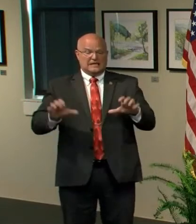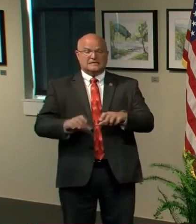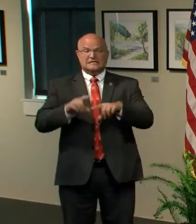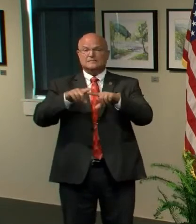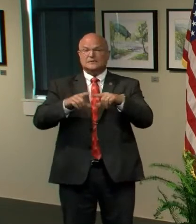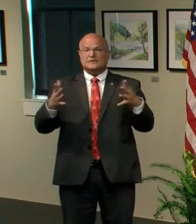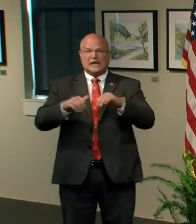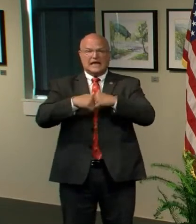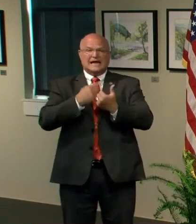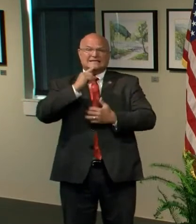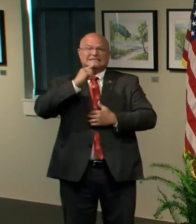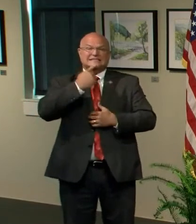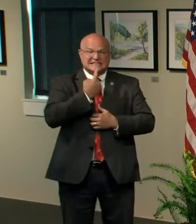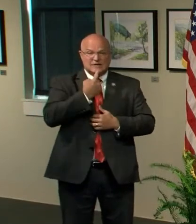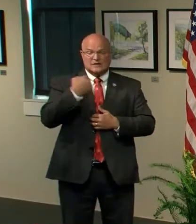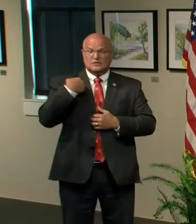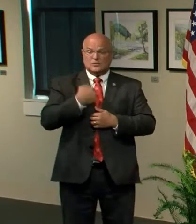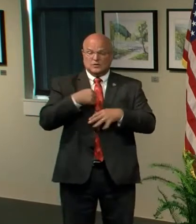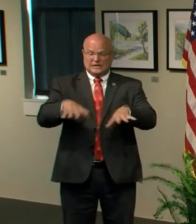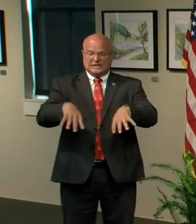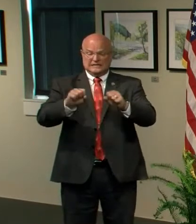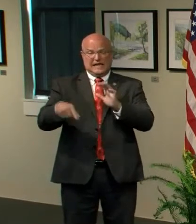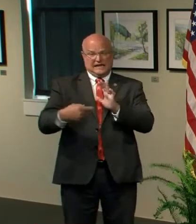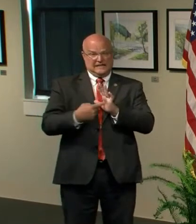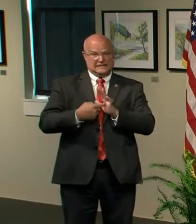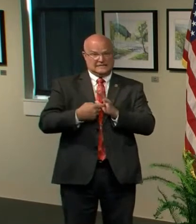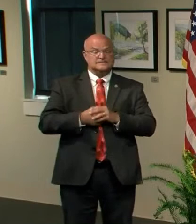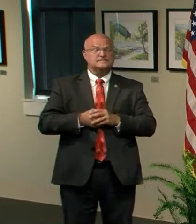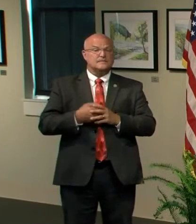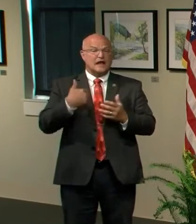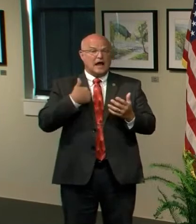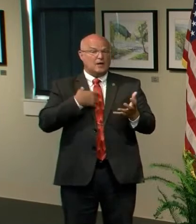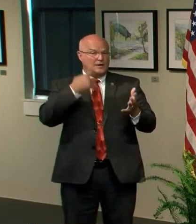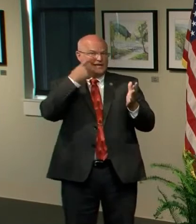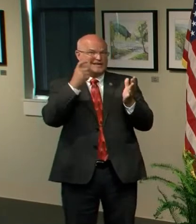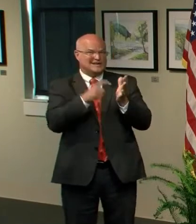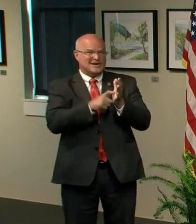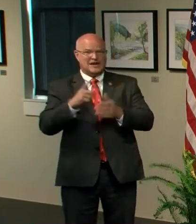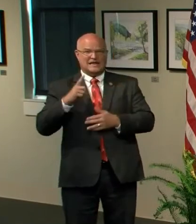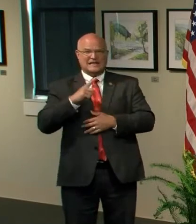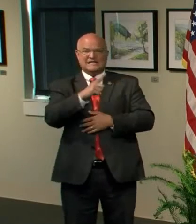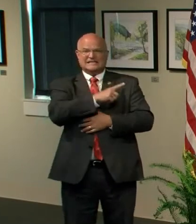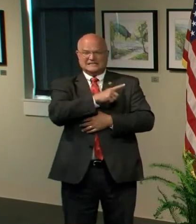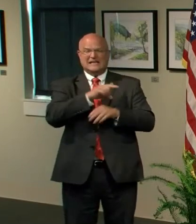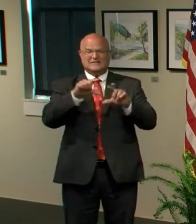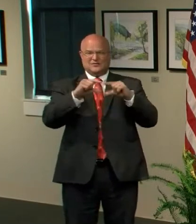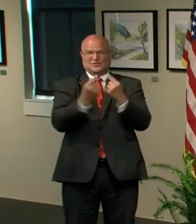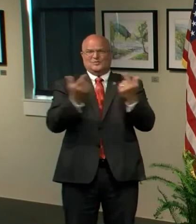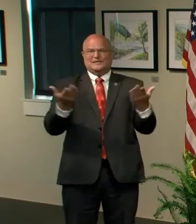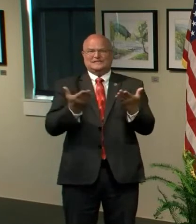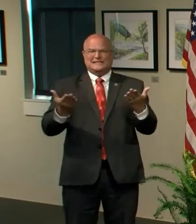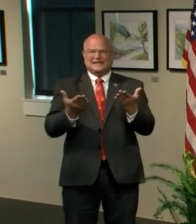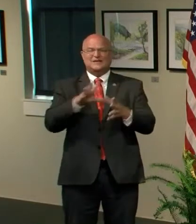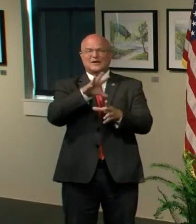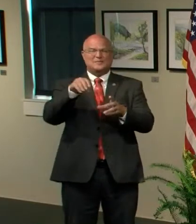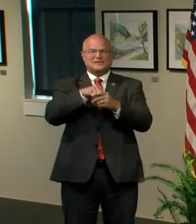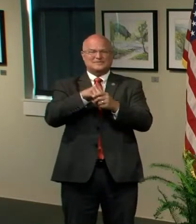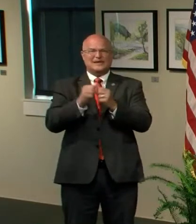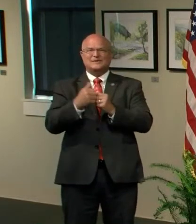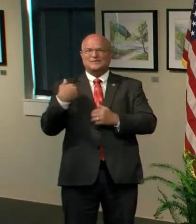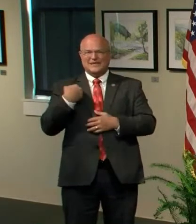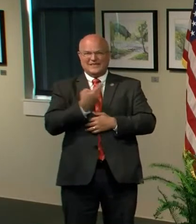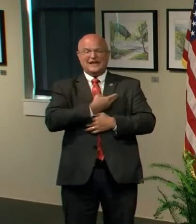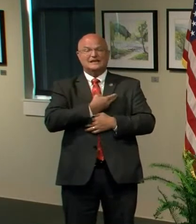It depends upon how seriously we take this. I do want to note our legislative delegation that's here and